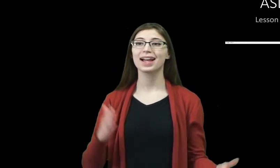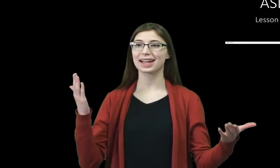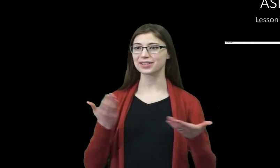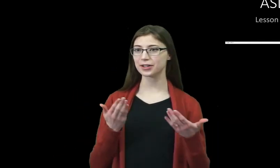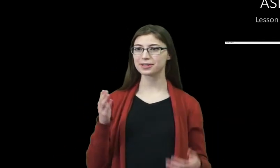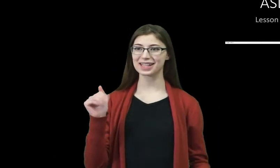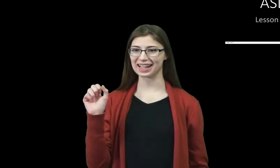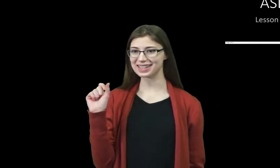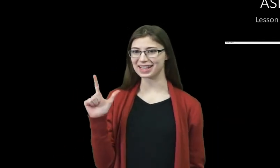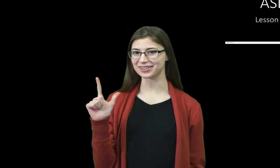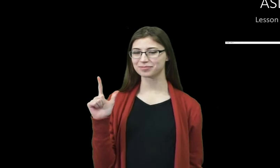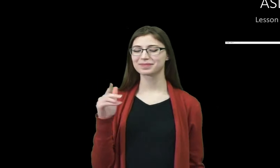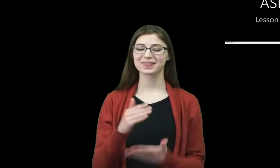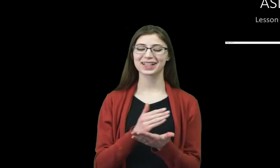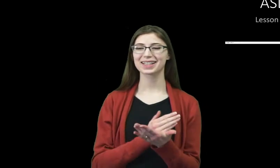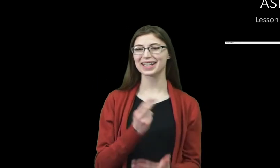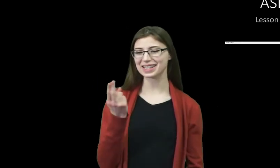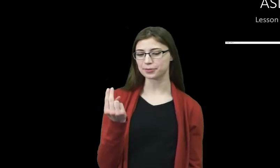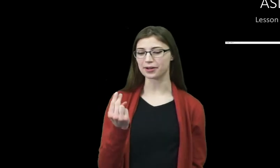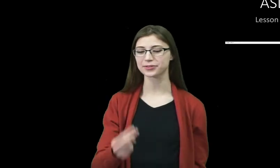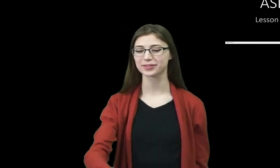Intro to ASL, Lesson 12.